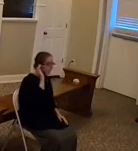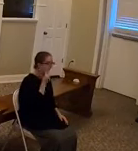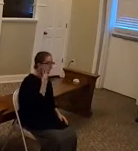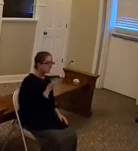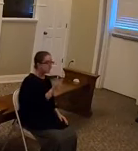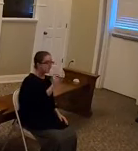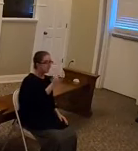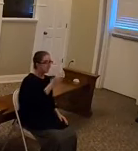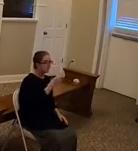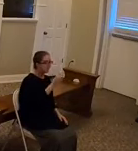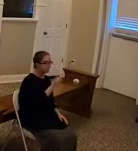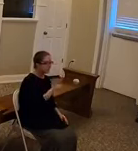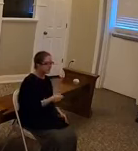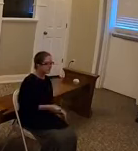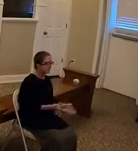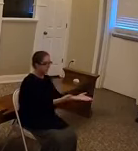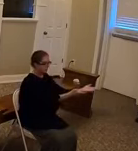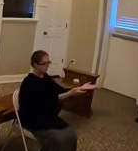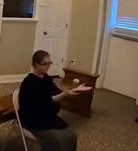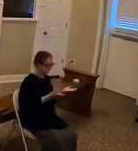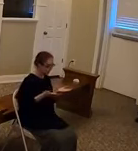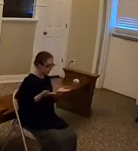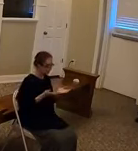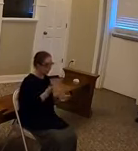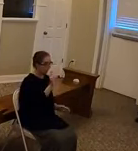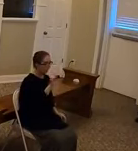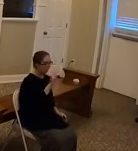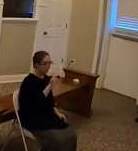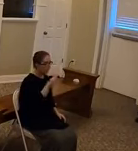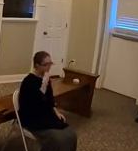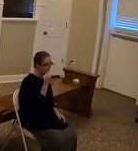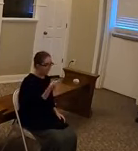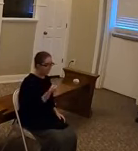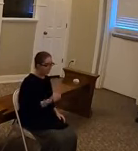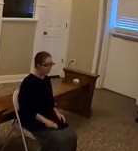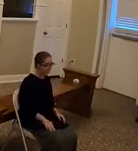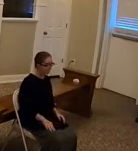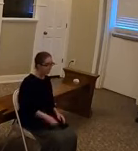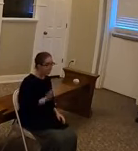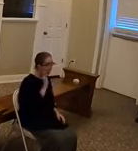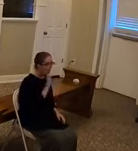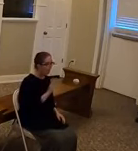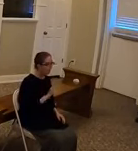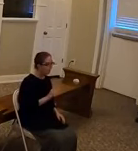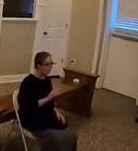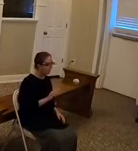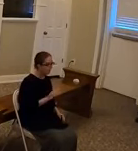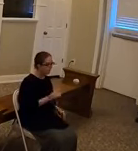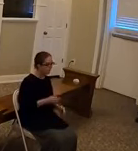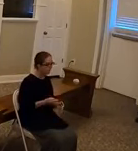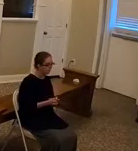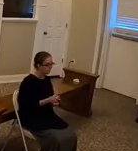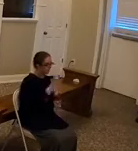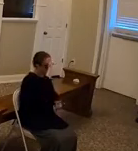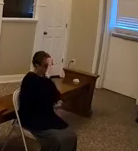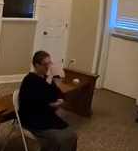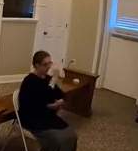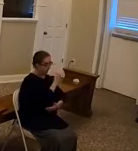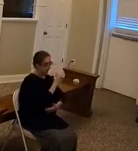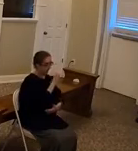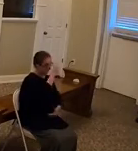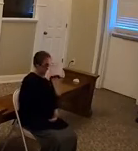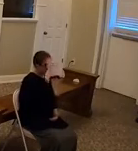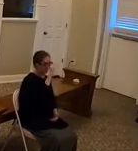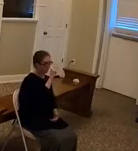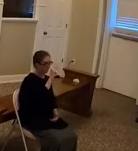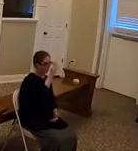that Mephibosheth is brought forward. And David said, you know what? I'm going to restore all your granddad's land back to